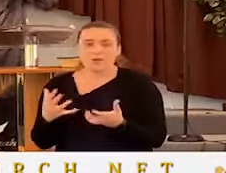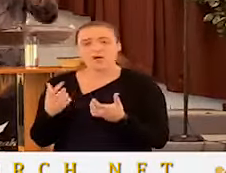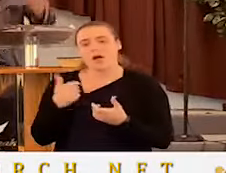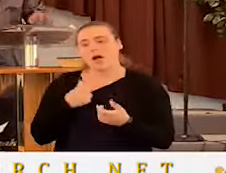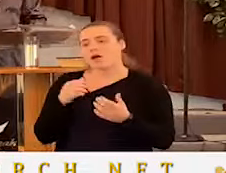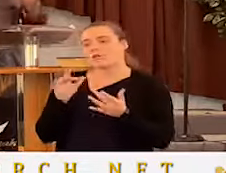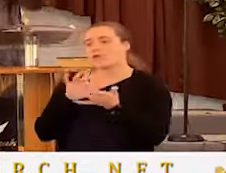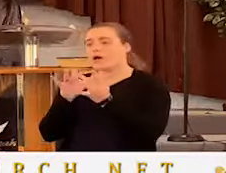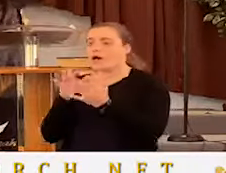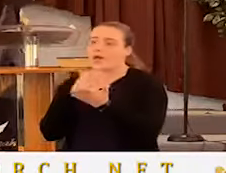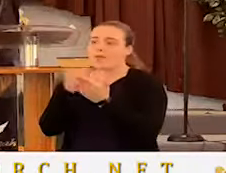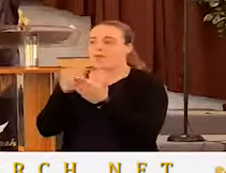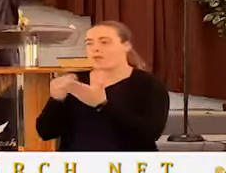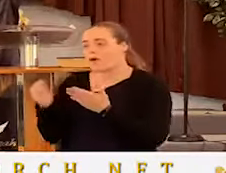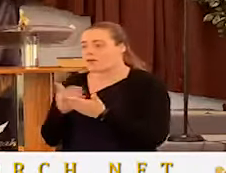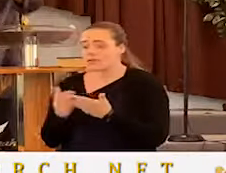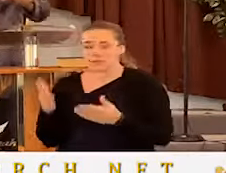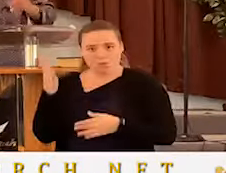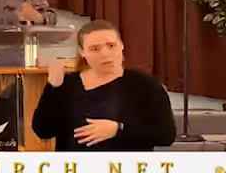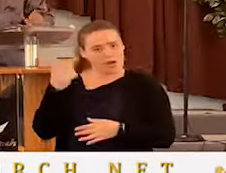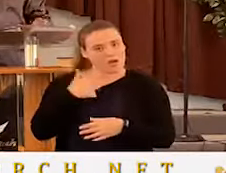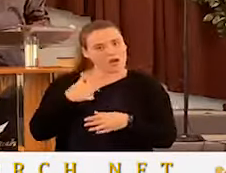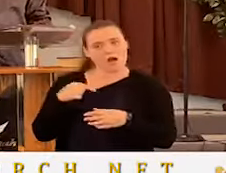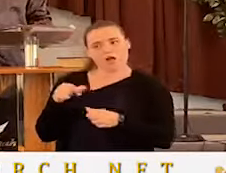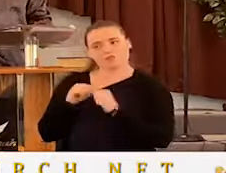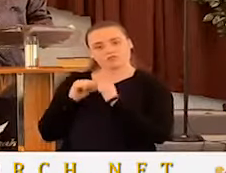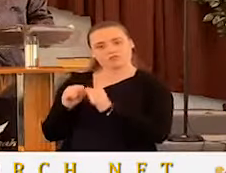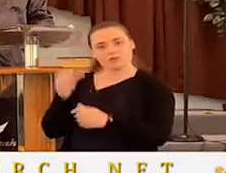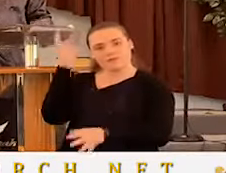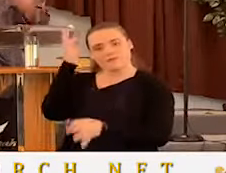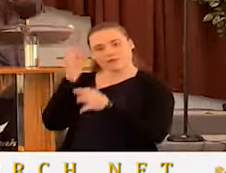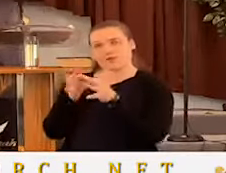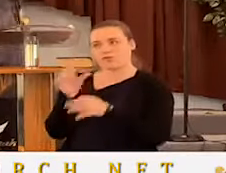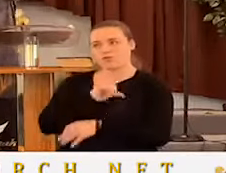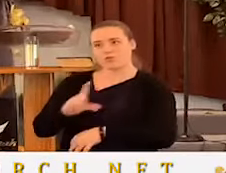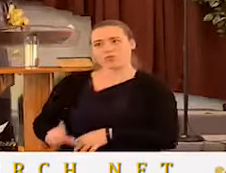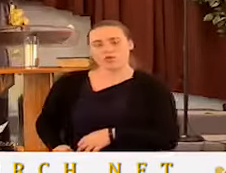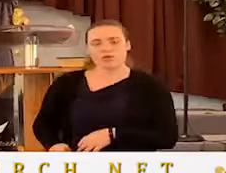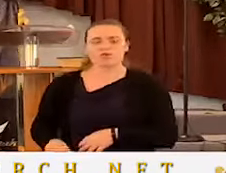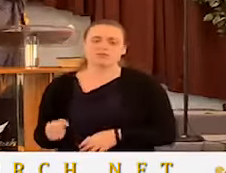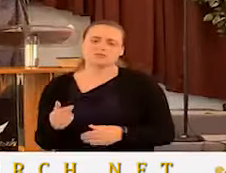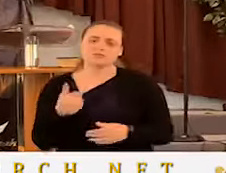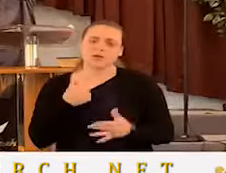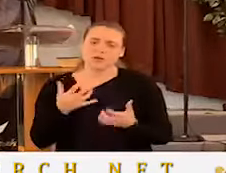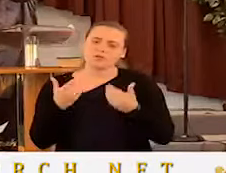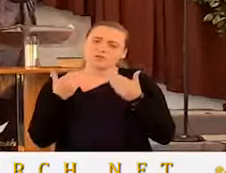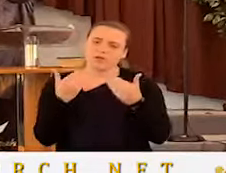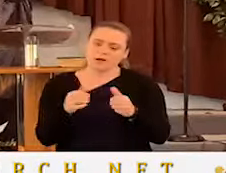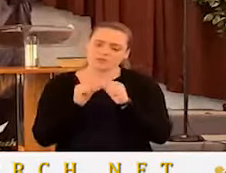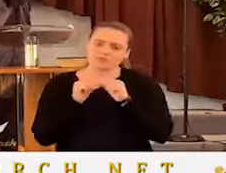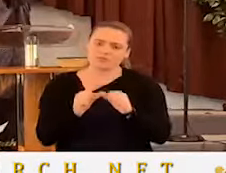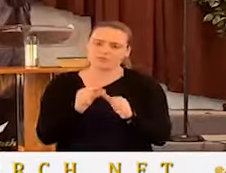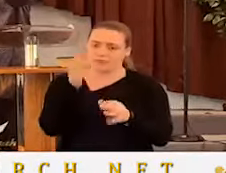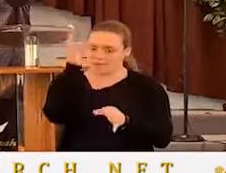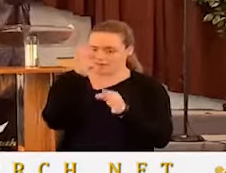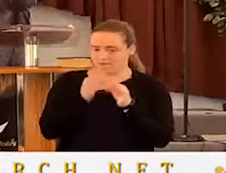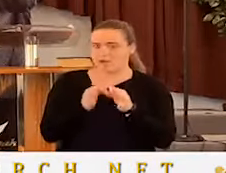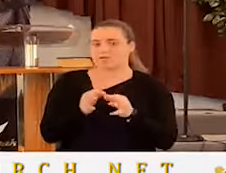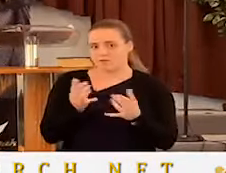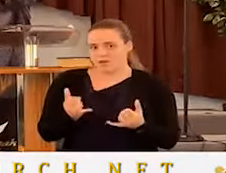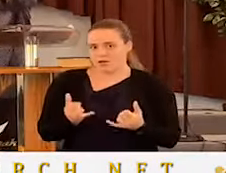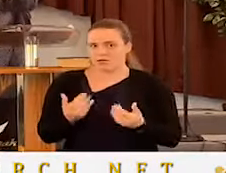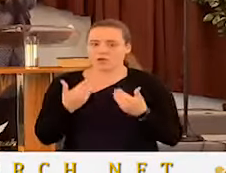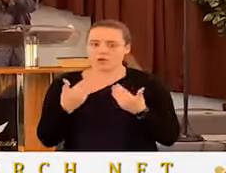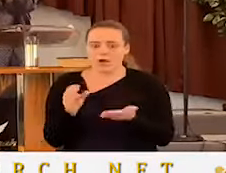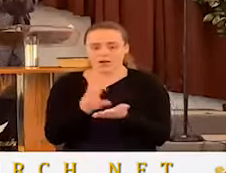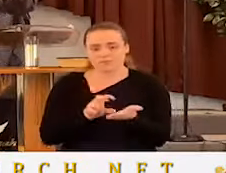what I want. Because I've been faithful unto the Lord. So I want you to be faithful in your giving right now. I want you to sow